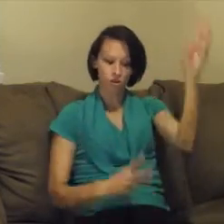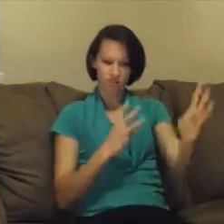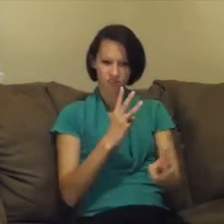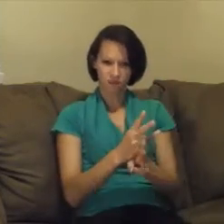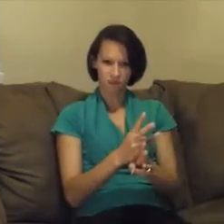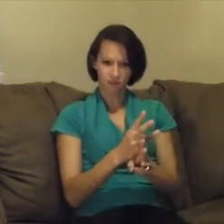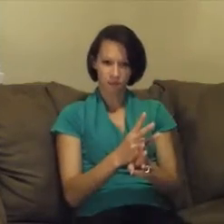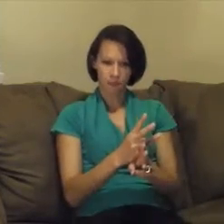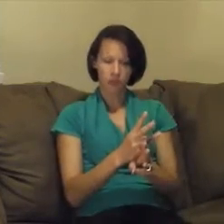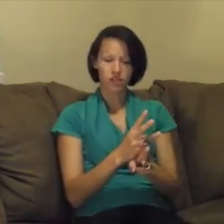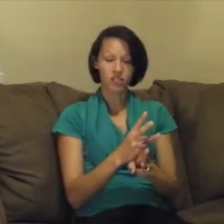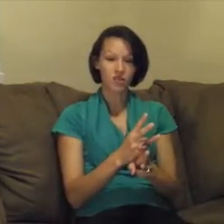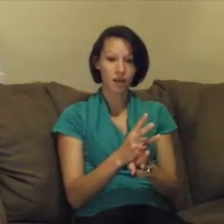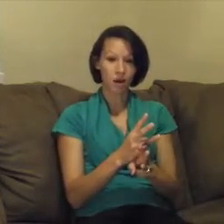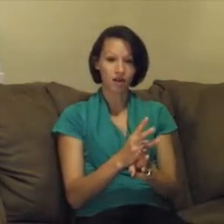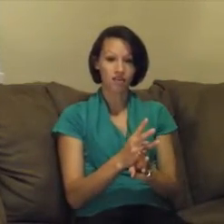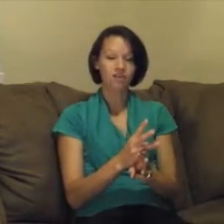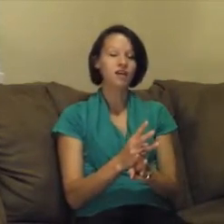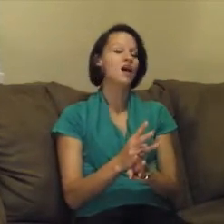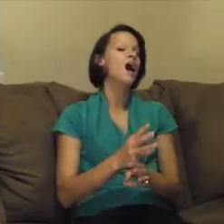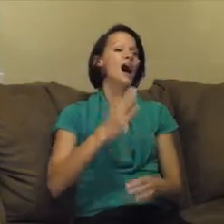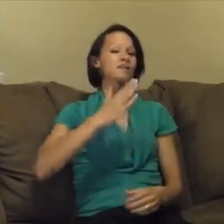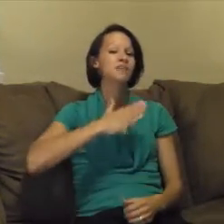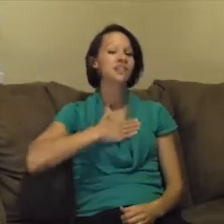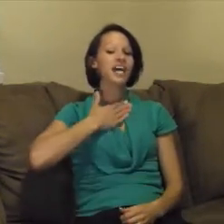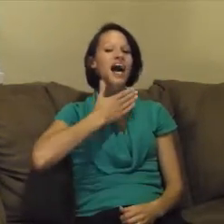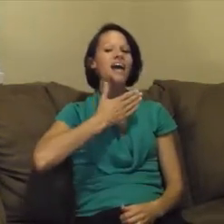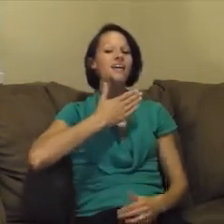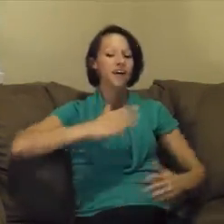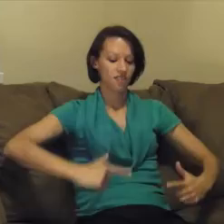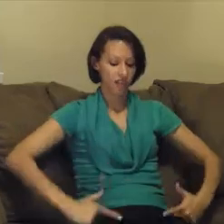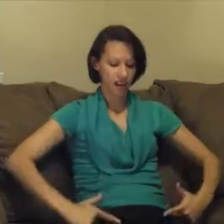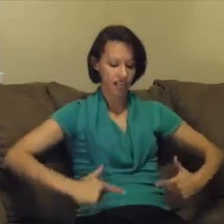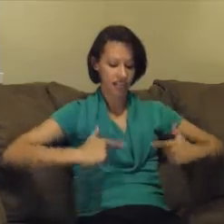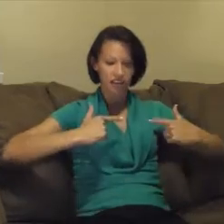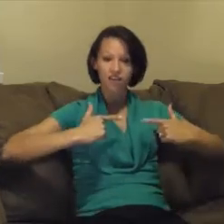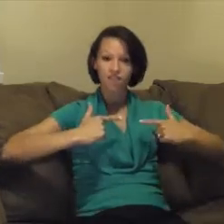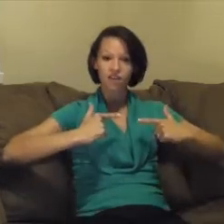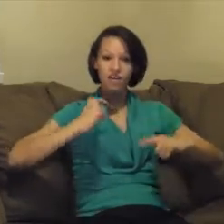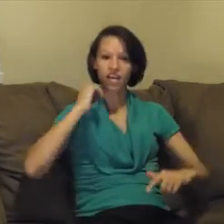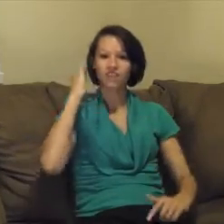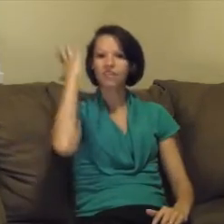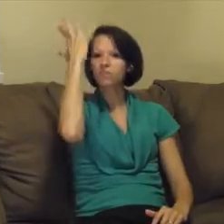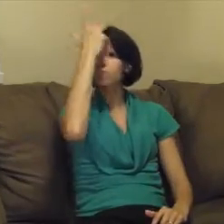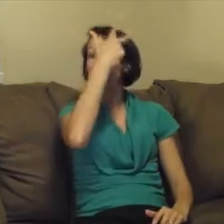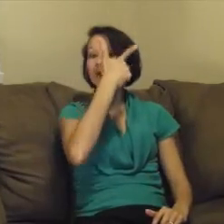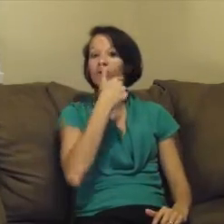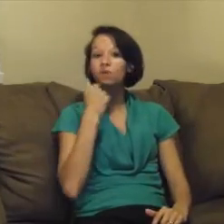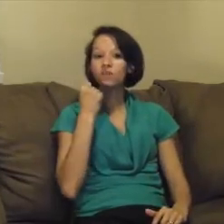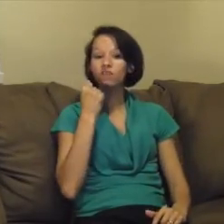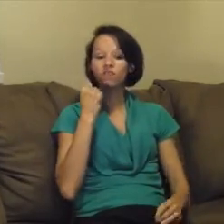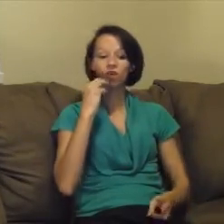World. So let's do that part. I'm glad that I live in this